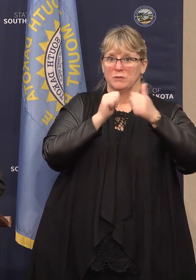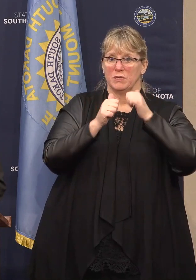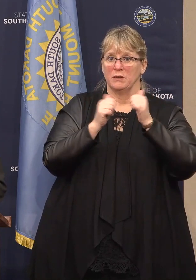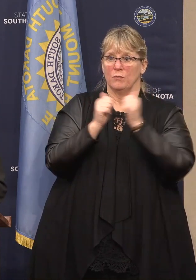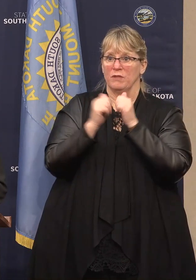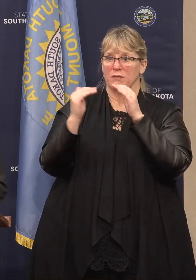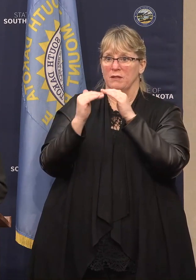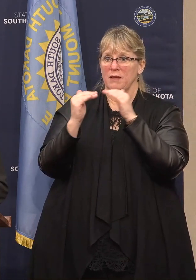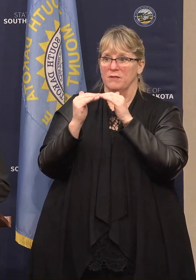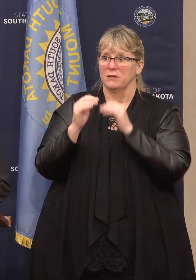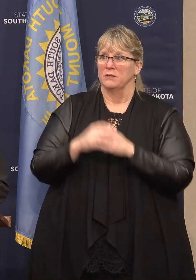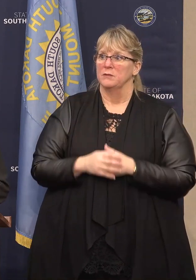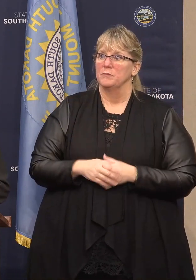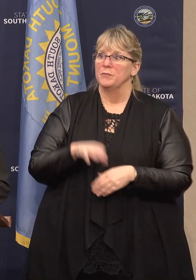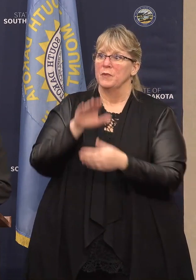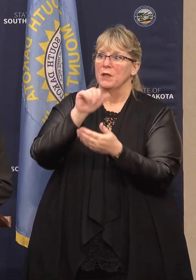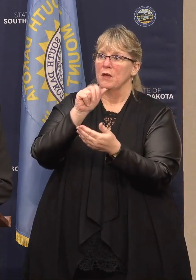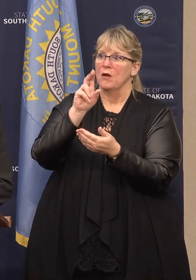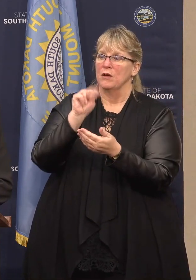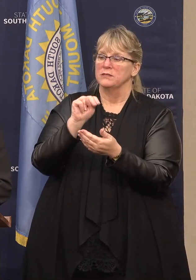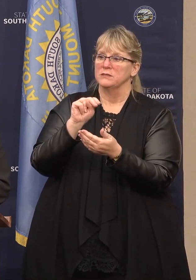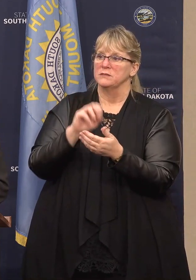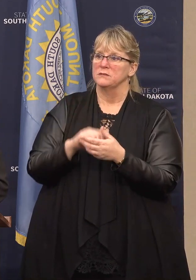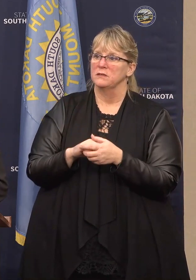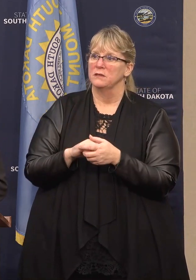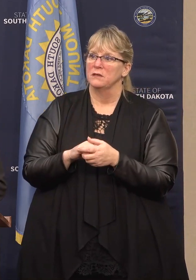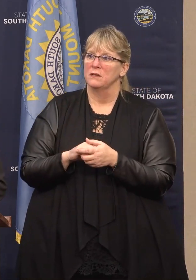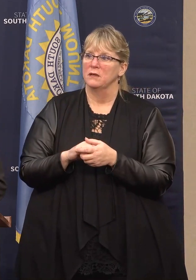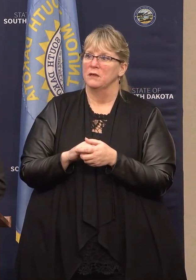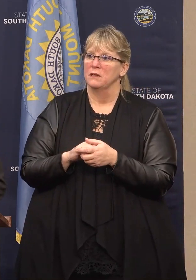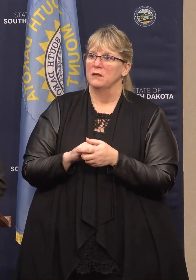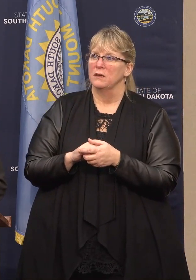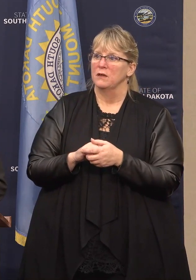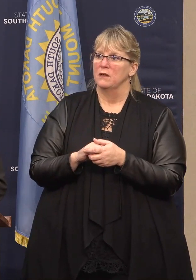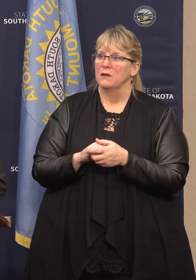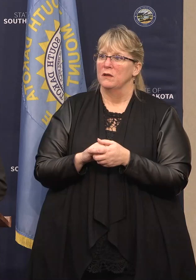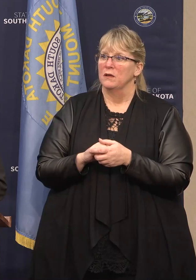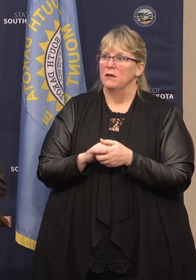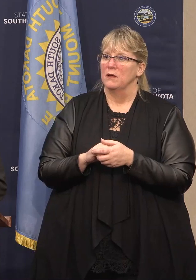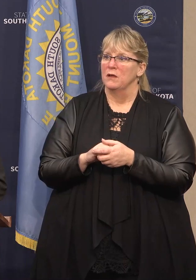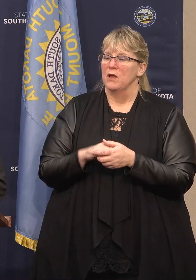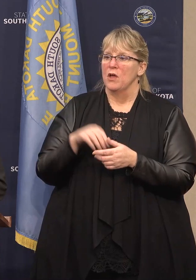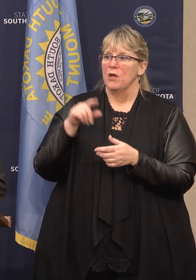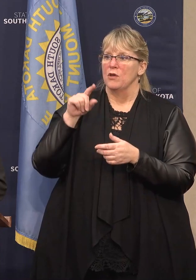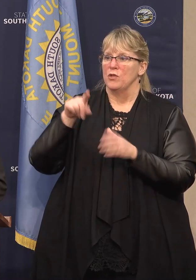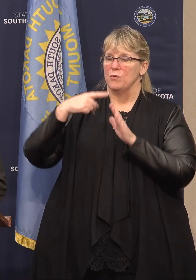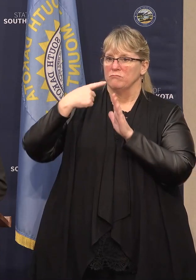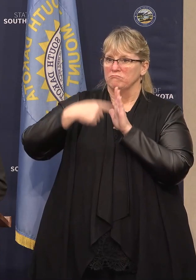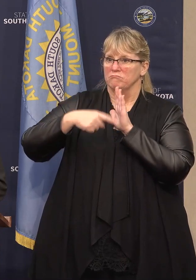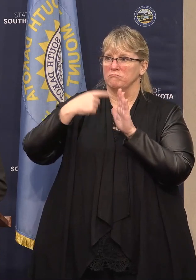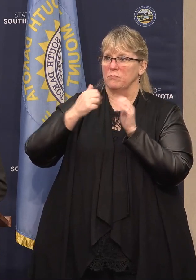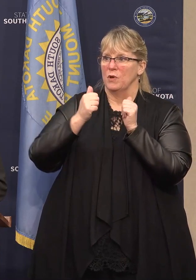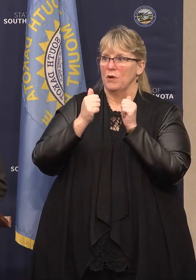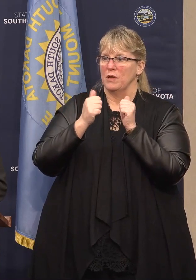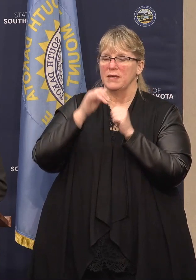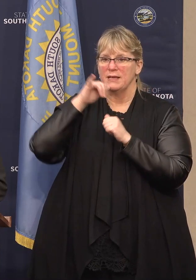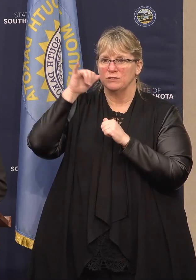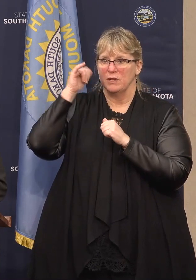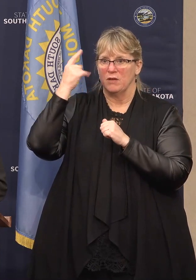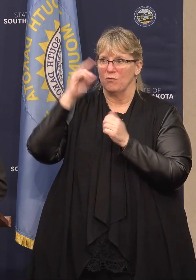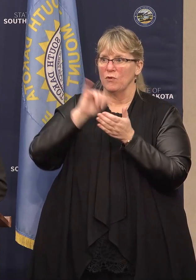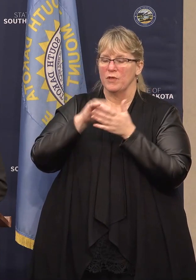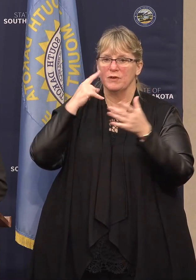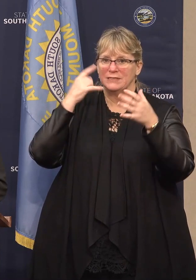field. Austin? Yes, Governor Austin Goss, Dakota News Now. You obviously were very cynical, critical of the House State Affairs Committee yesterday for their